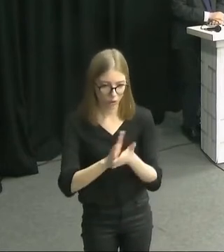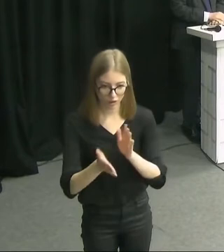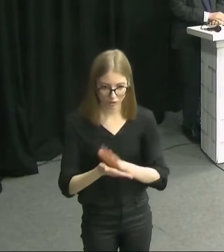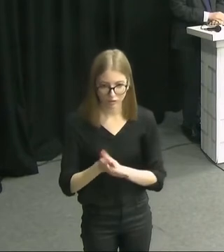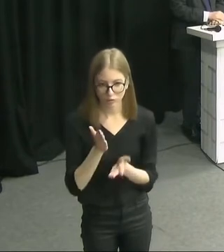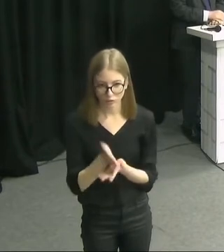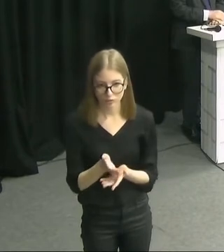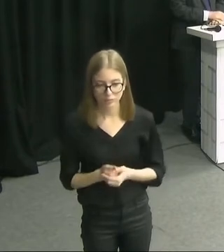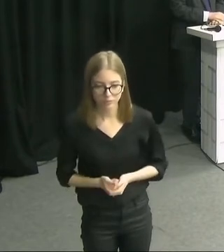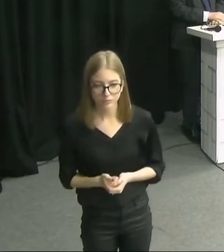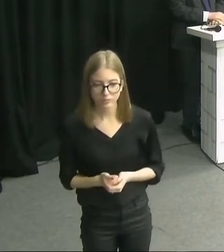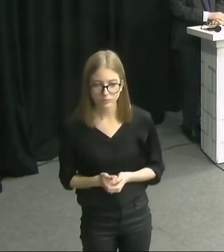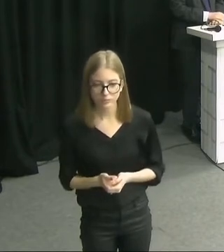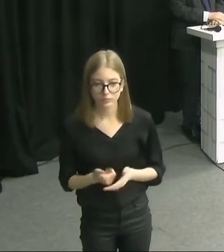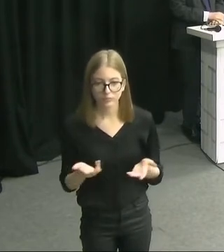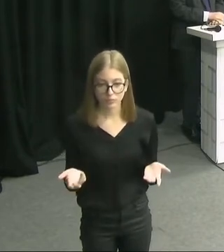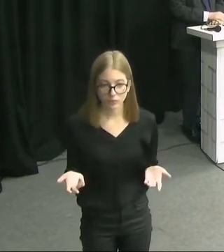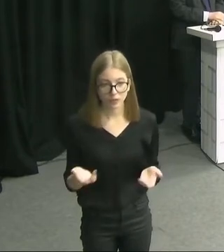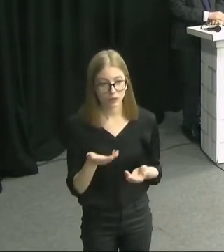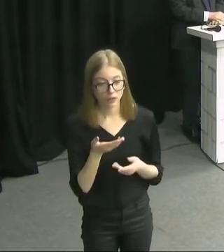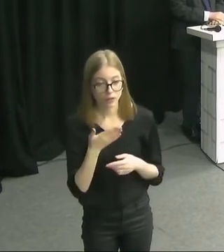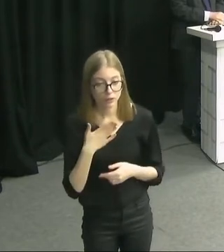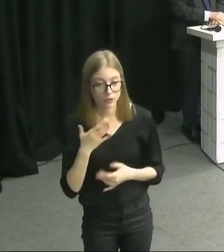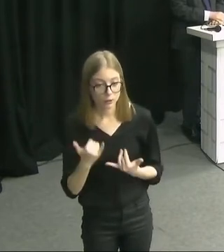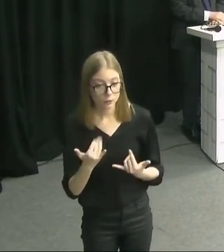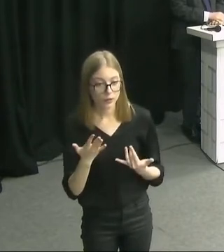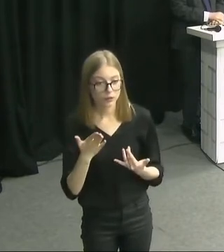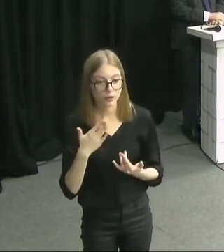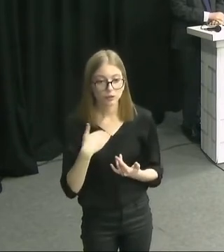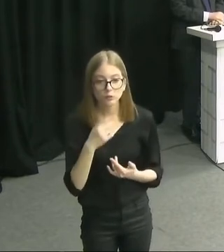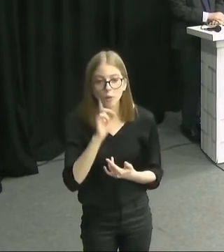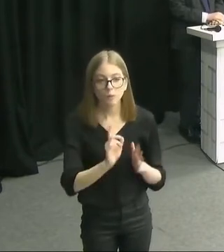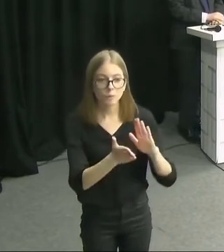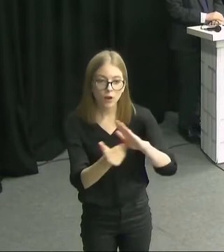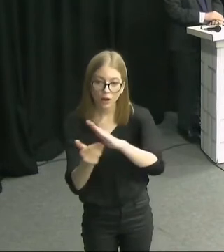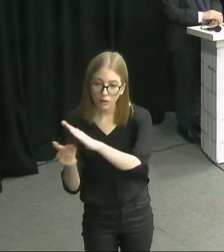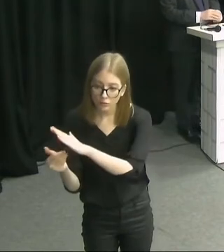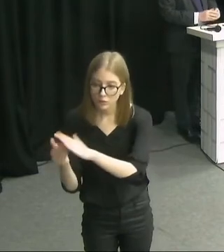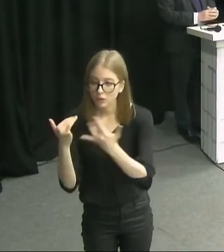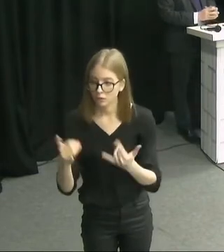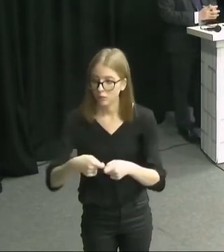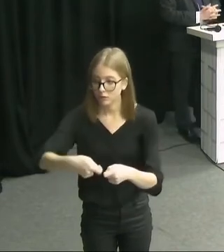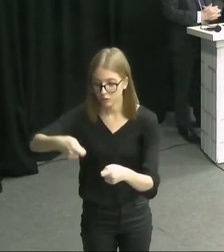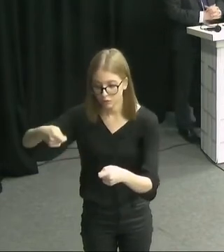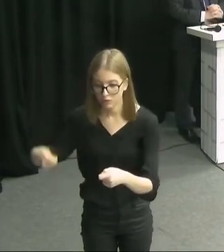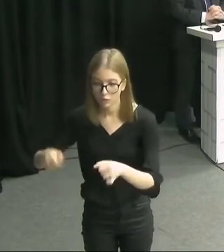it's a great life lesson to all of us, and I invite you to continue speaking within the provided time limits.